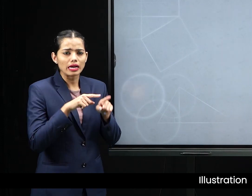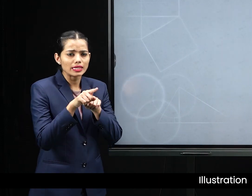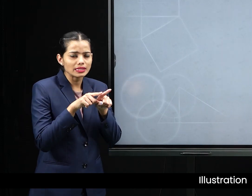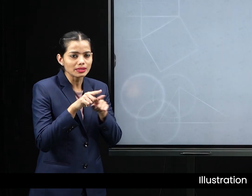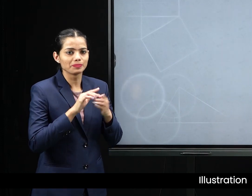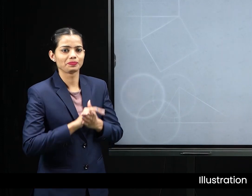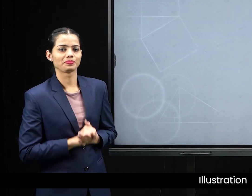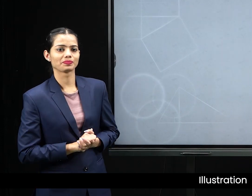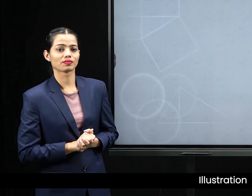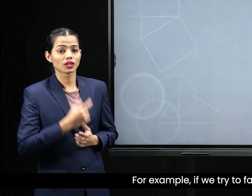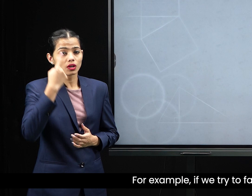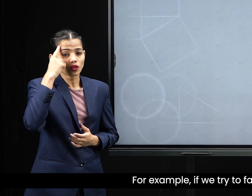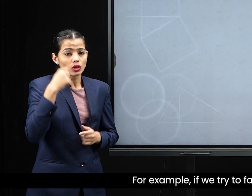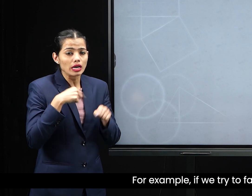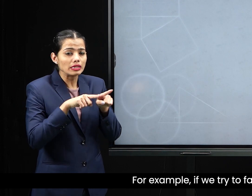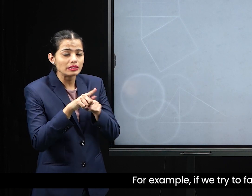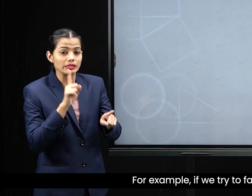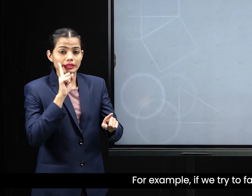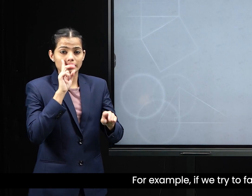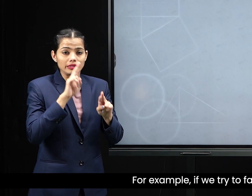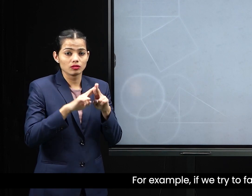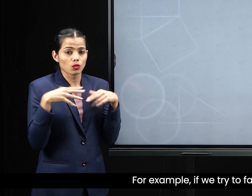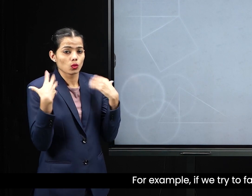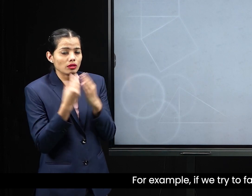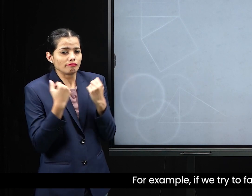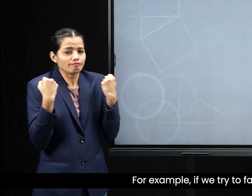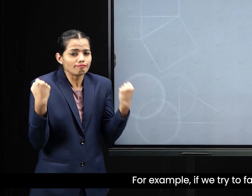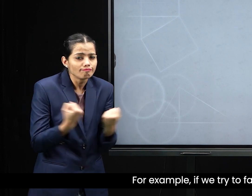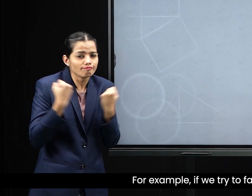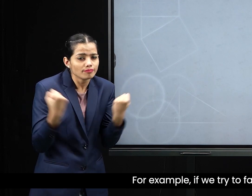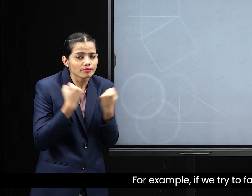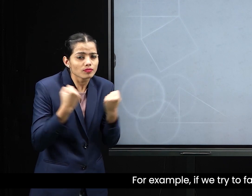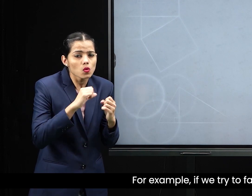Illustration. For example, if we try to factorize